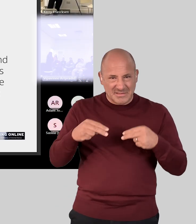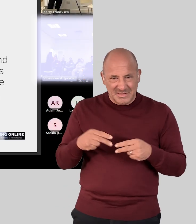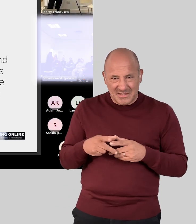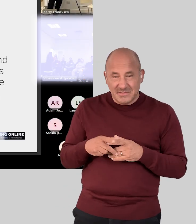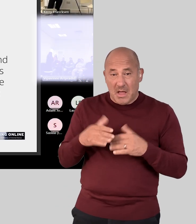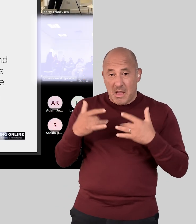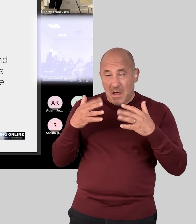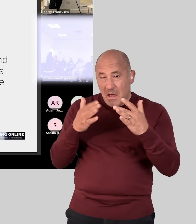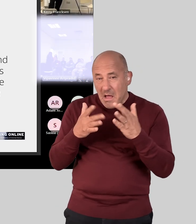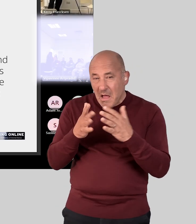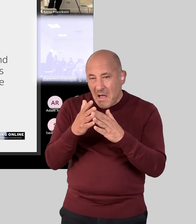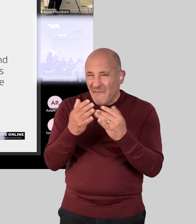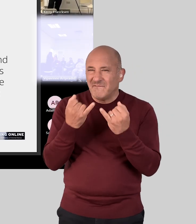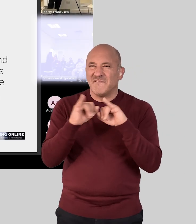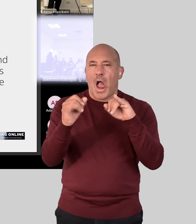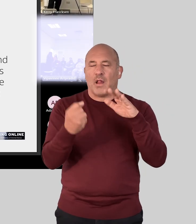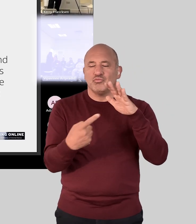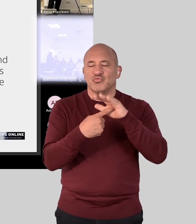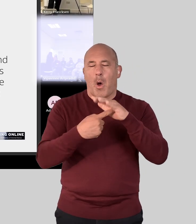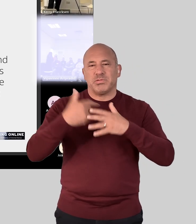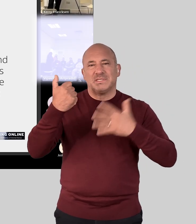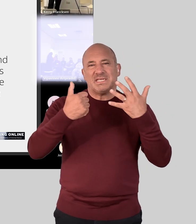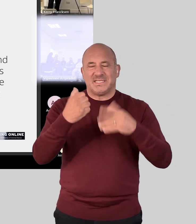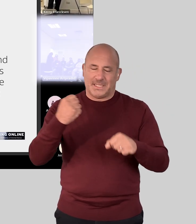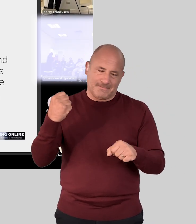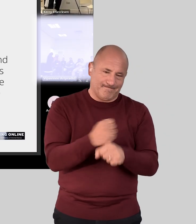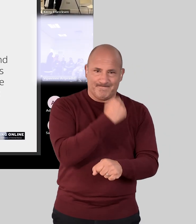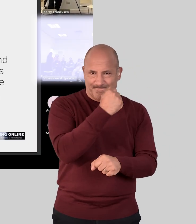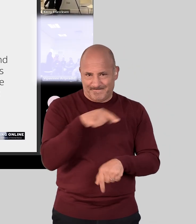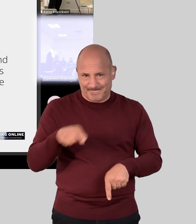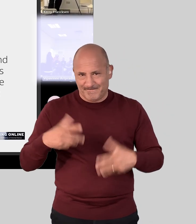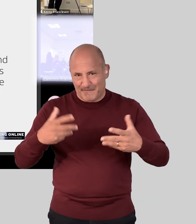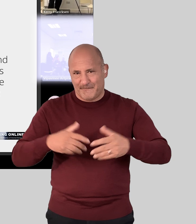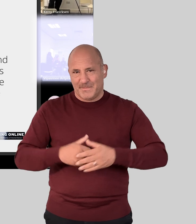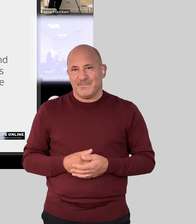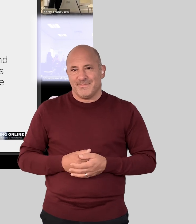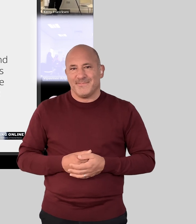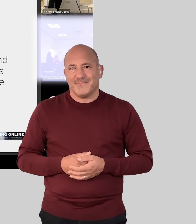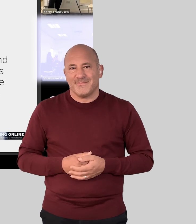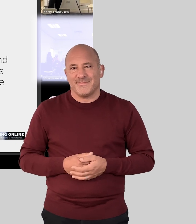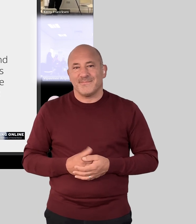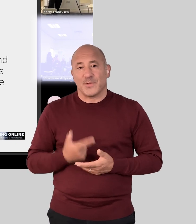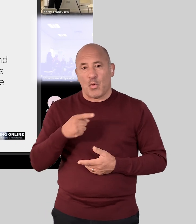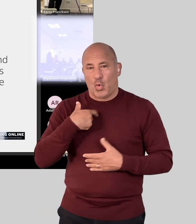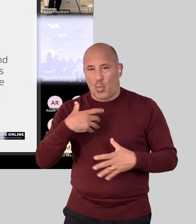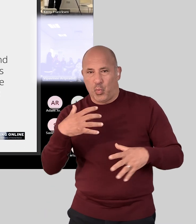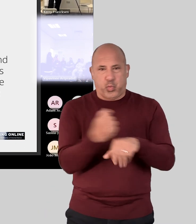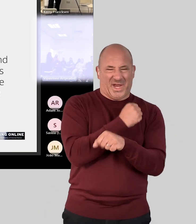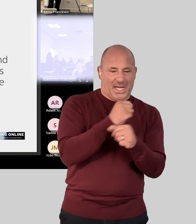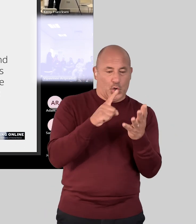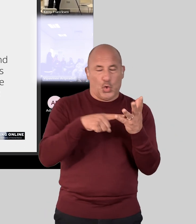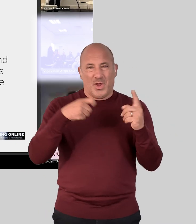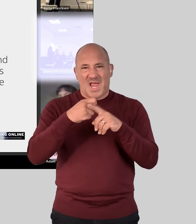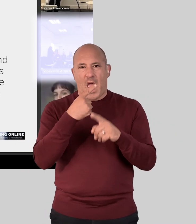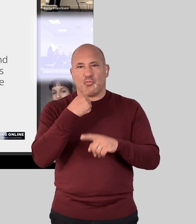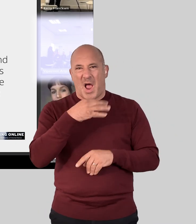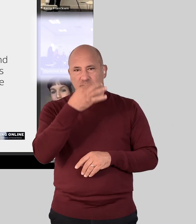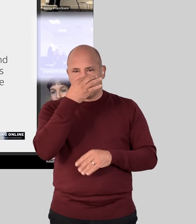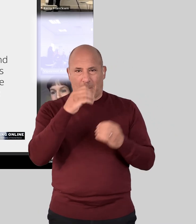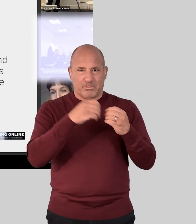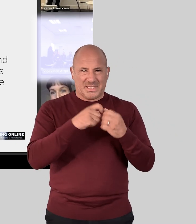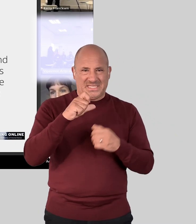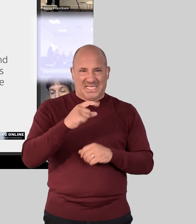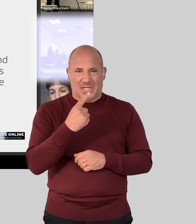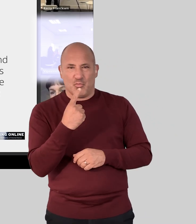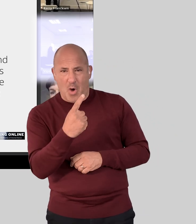to the Olympics, because he was one of the UK hopefuls. He was one of the leading UK hopefuls at the time, and unfortunately didn't make it to the top 16. And he said, winning